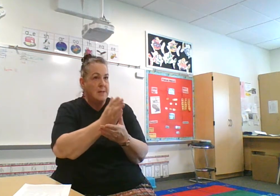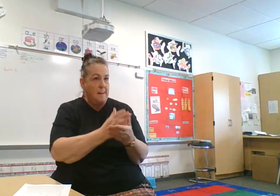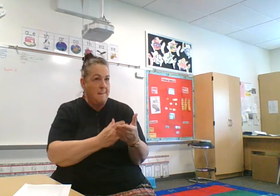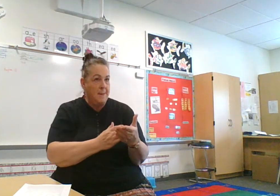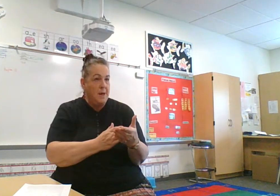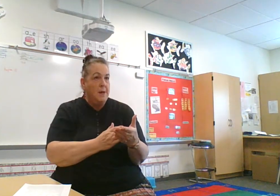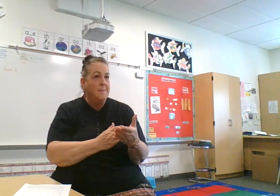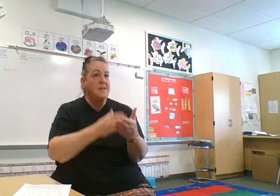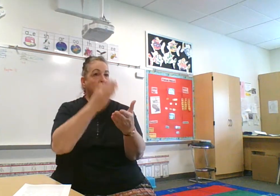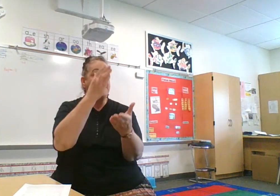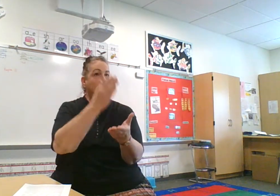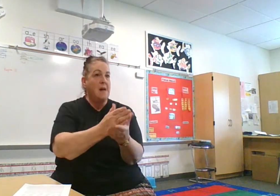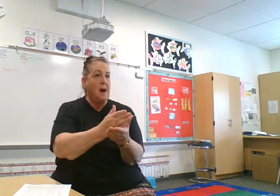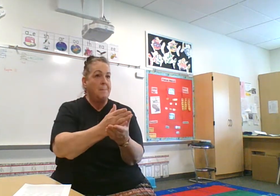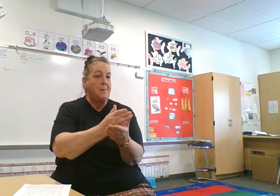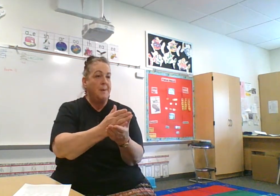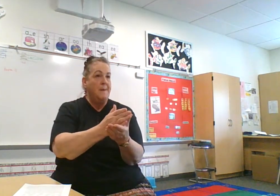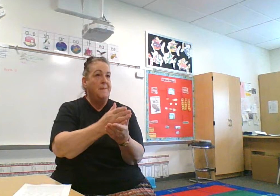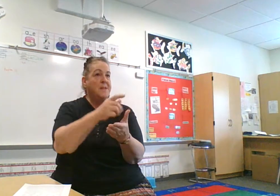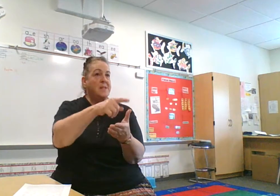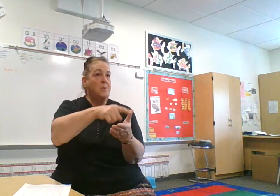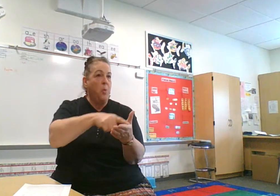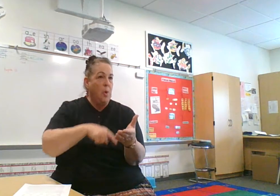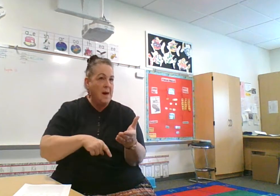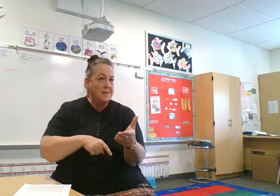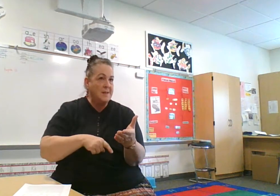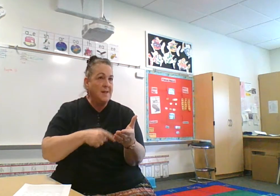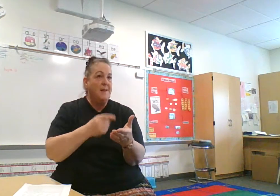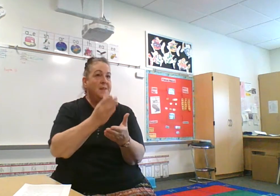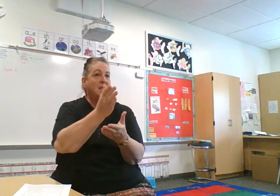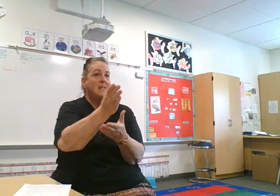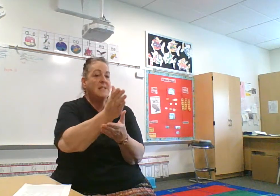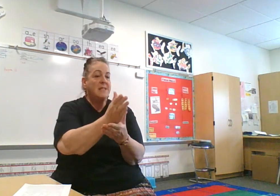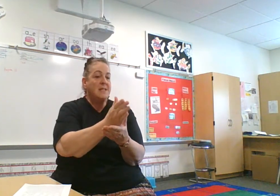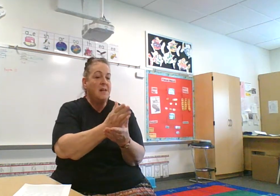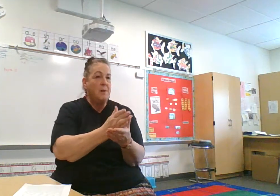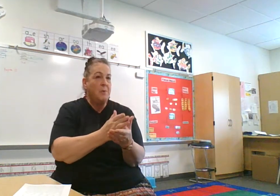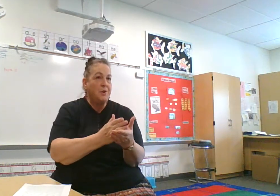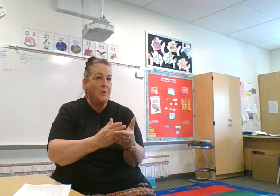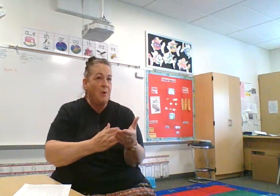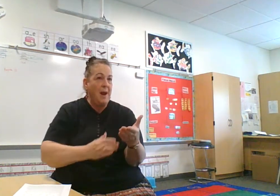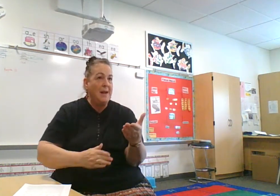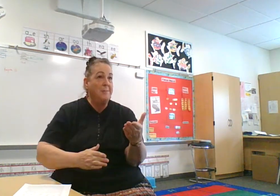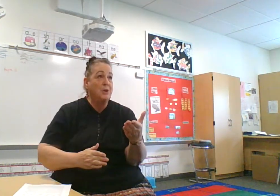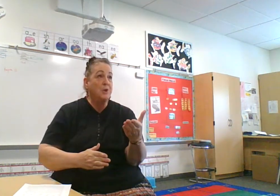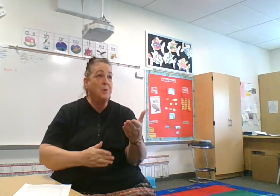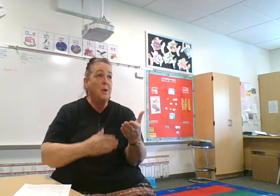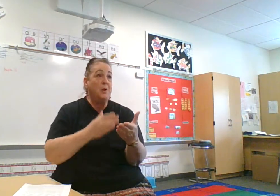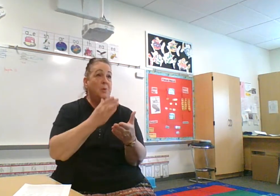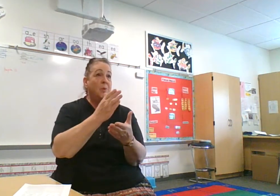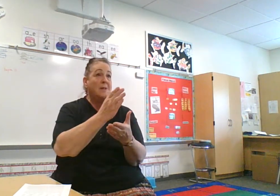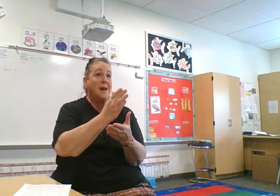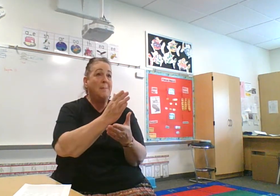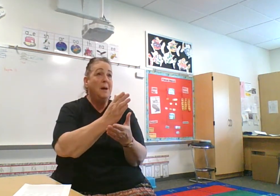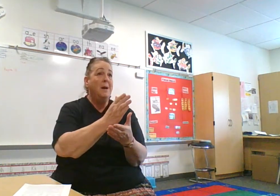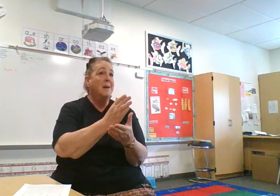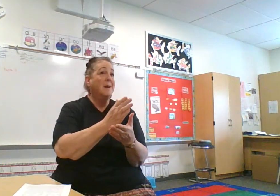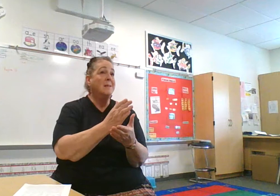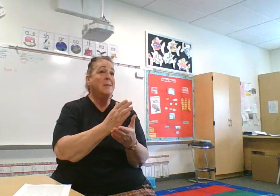some. This is stop. This is what. This is some with your whole hand. And be sure you only do it one time. Because if you